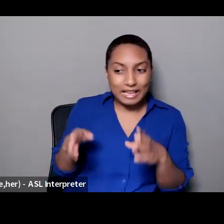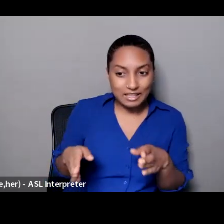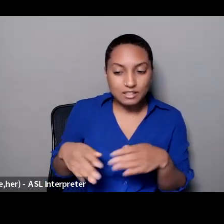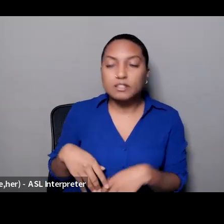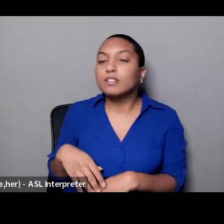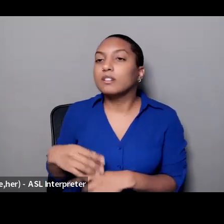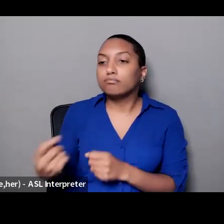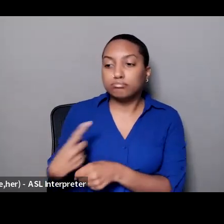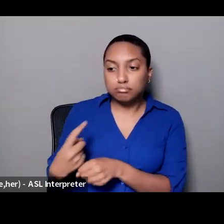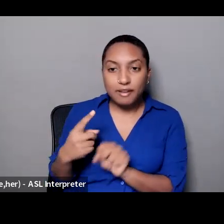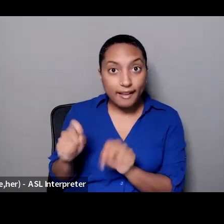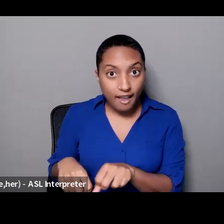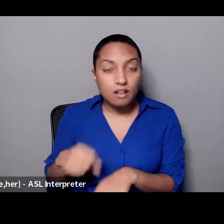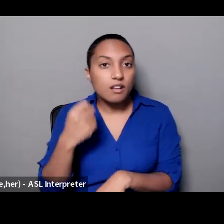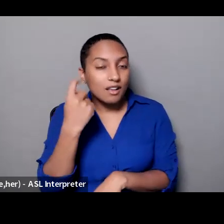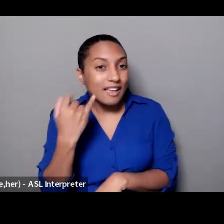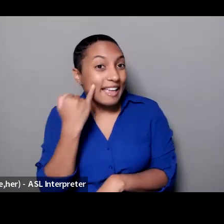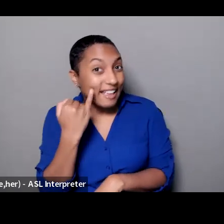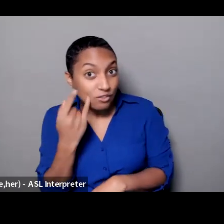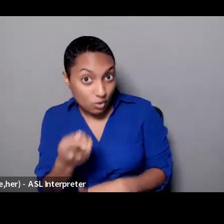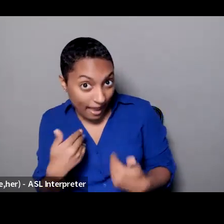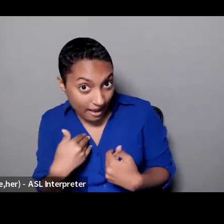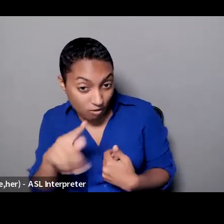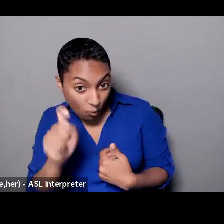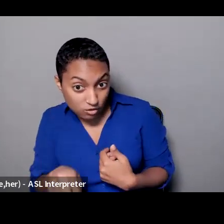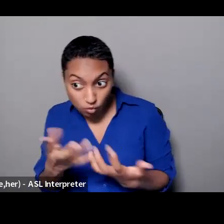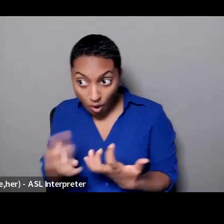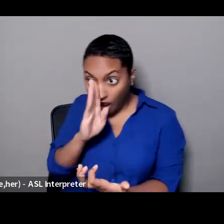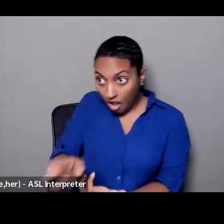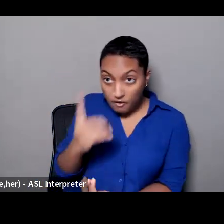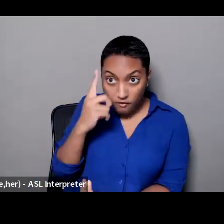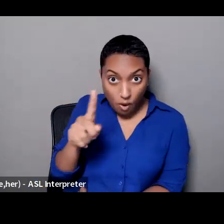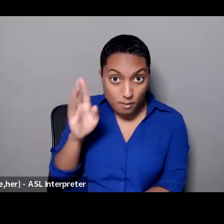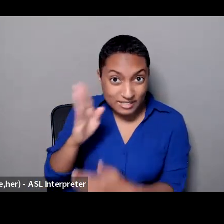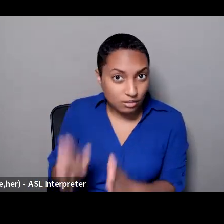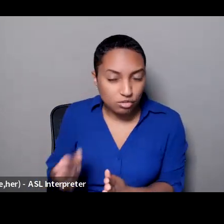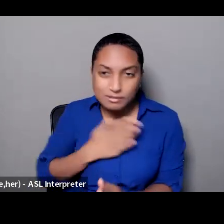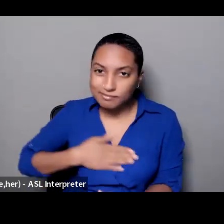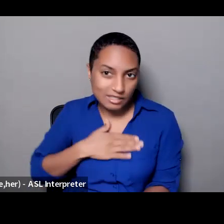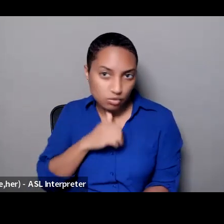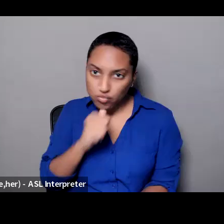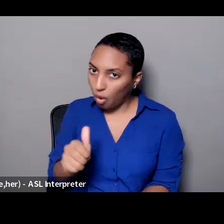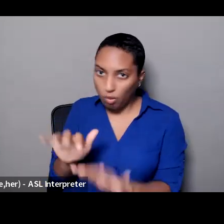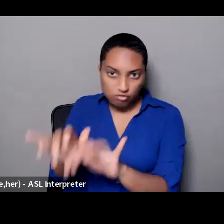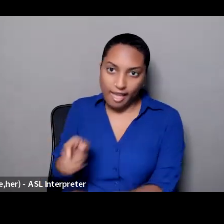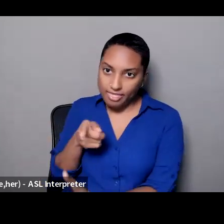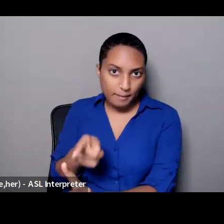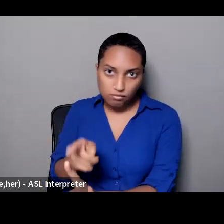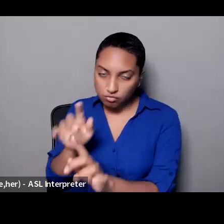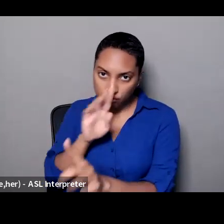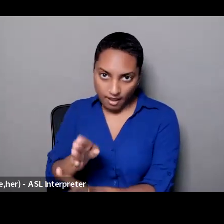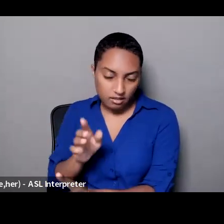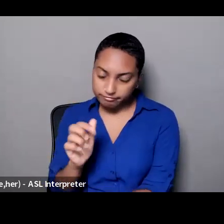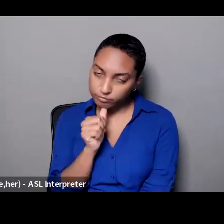to submit content questions for the presenters. With our first session here, there are a number of easy, accessible ways to